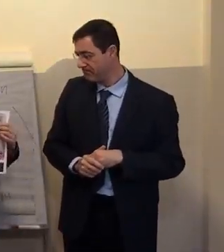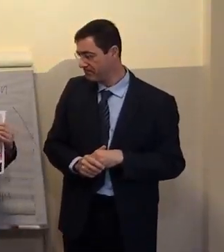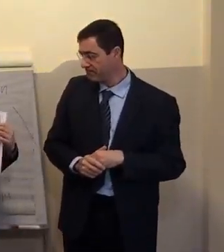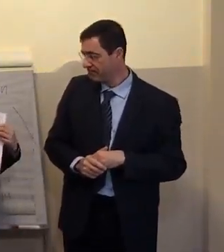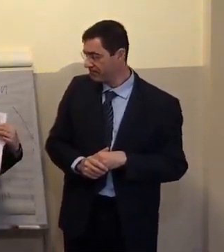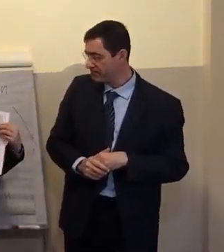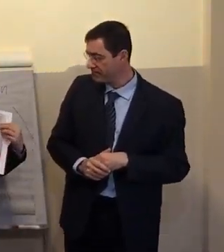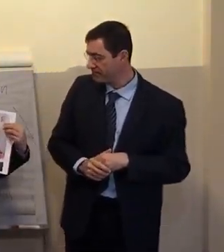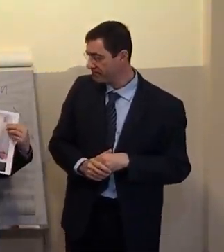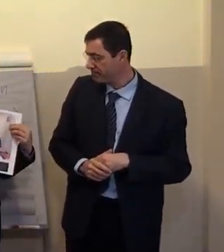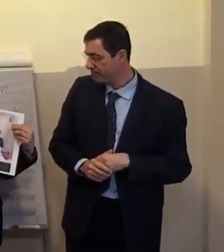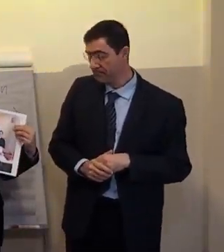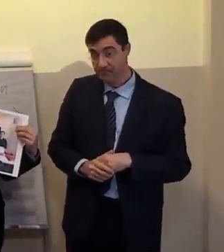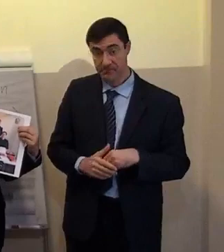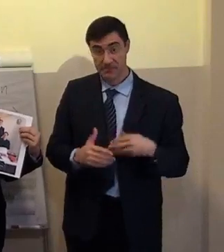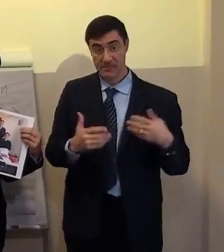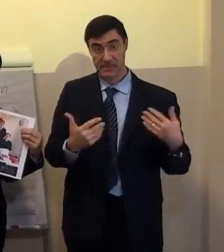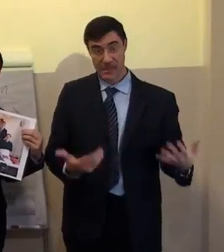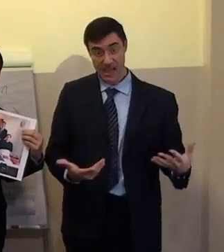We have a many young group of people now.